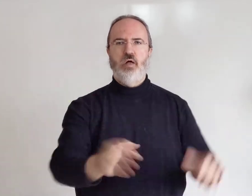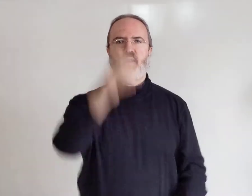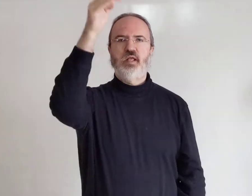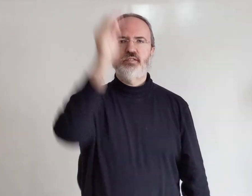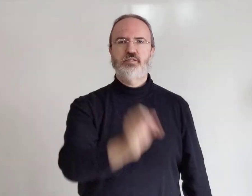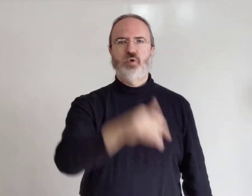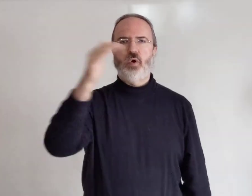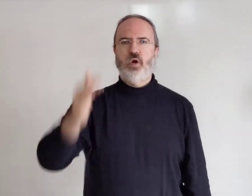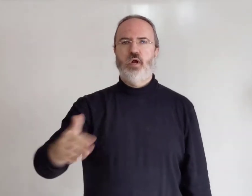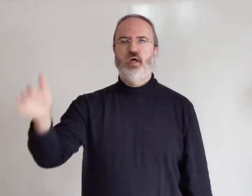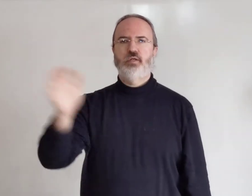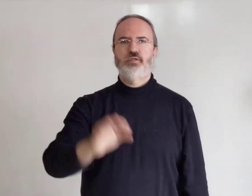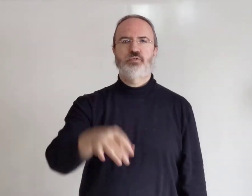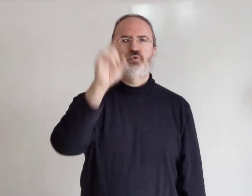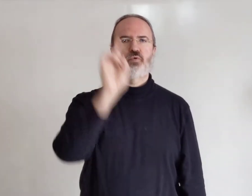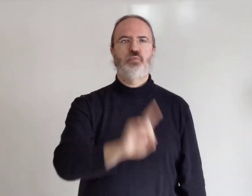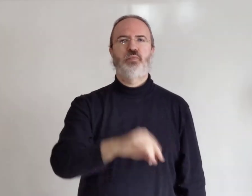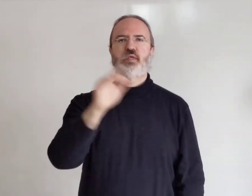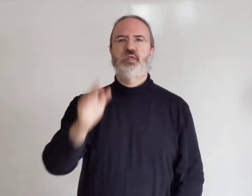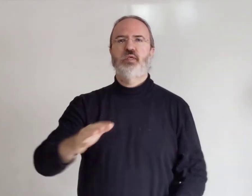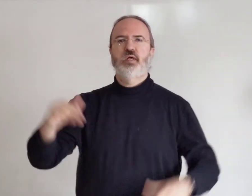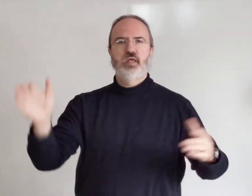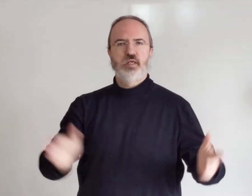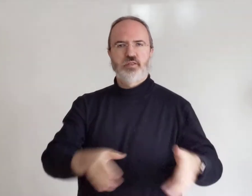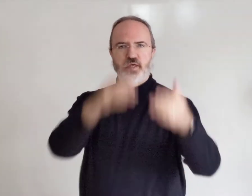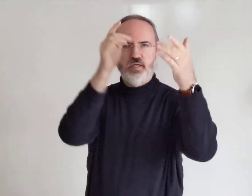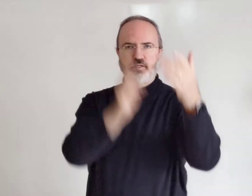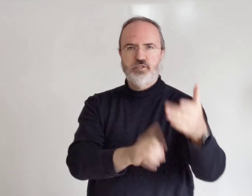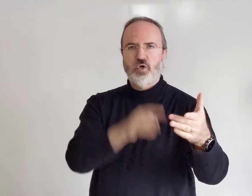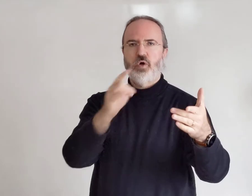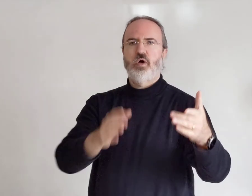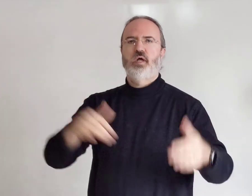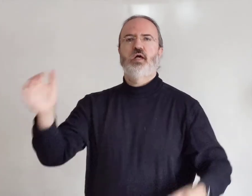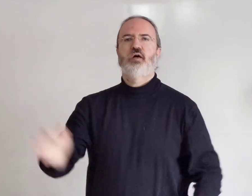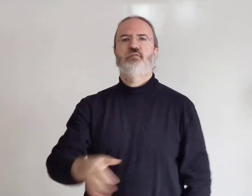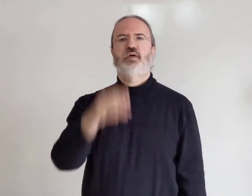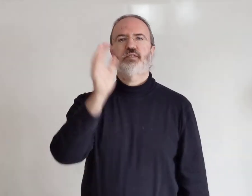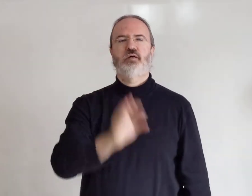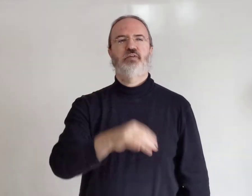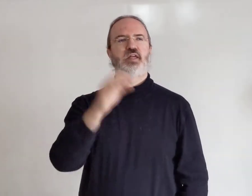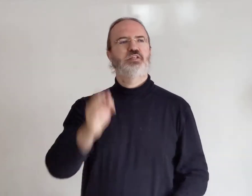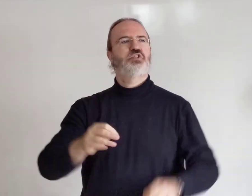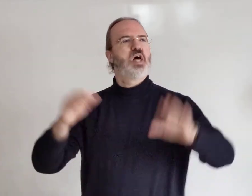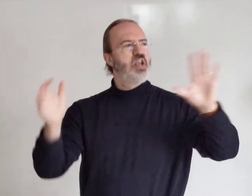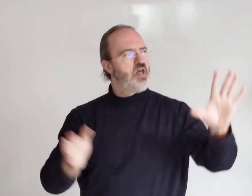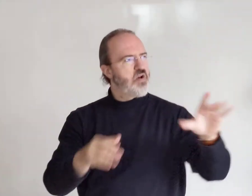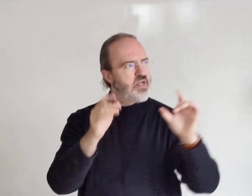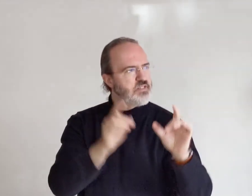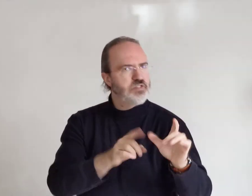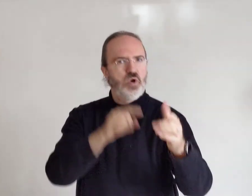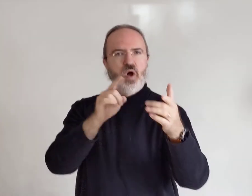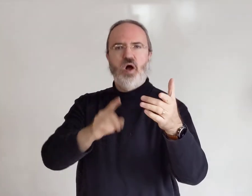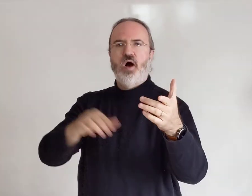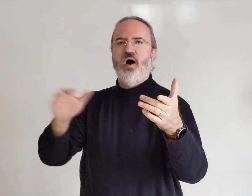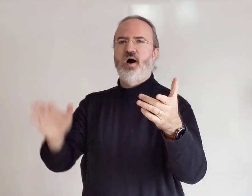Restore unto me the joy of thy salvation, Restore